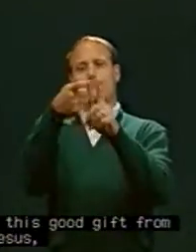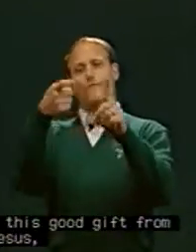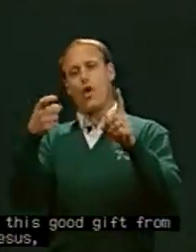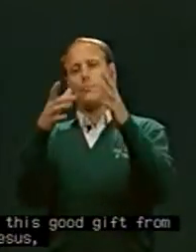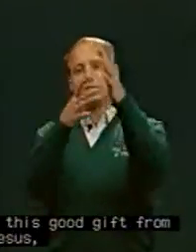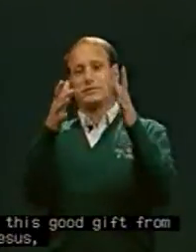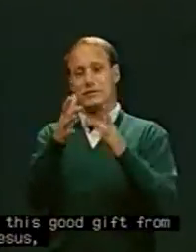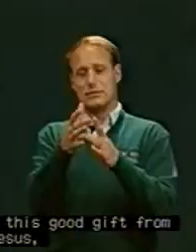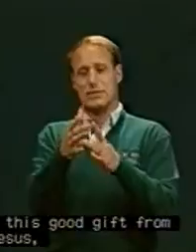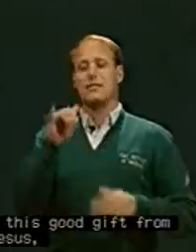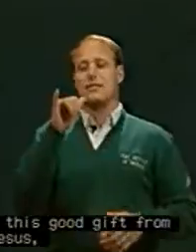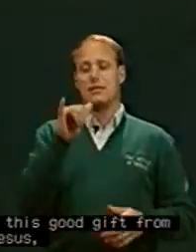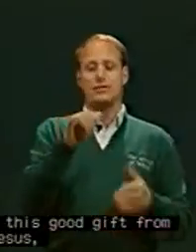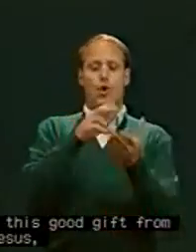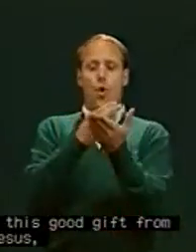this good gift from Jesus.